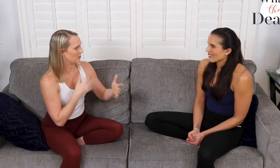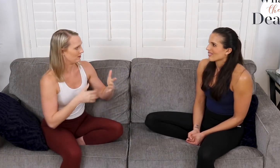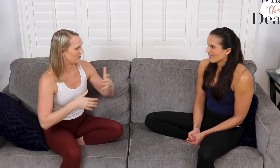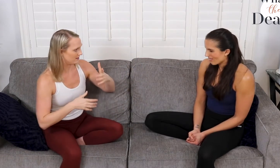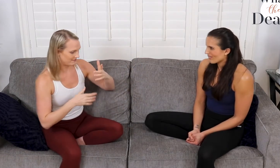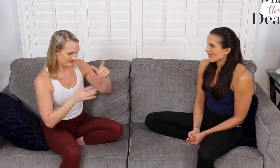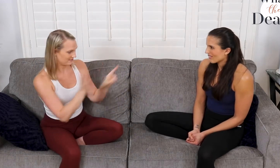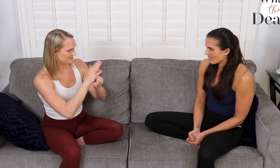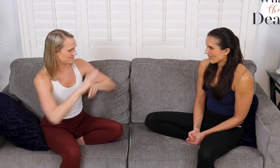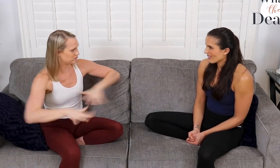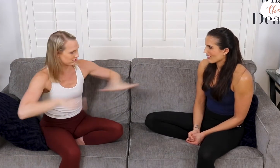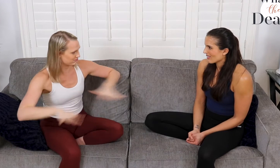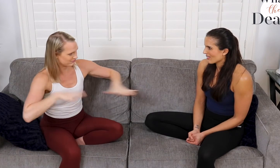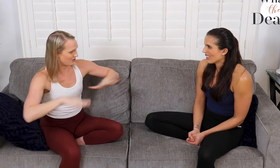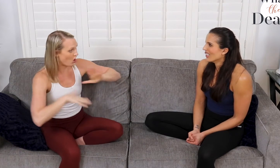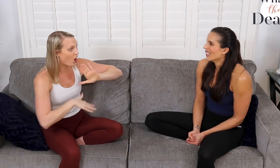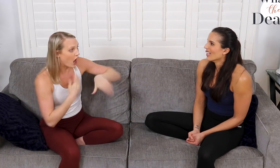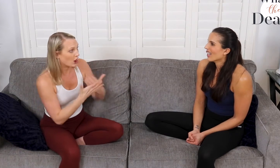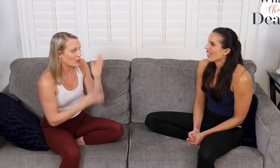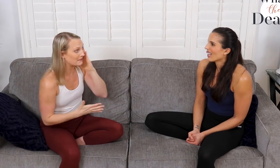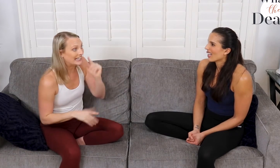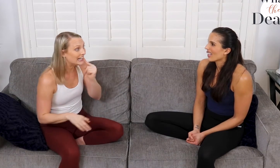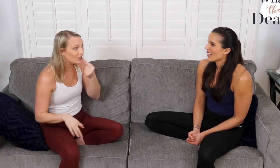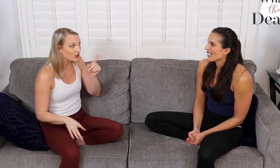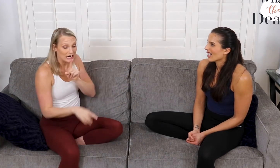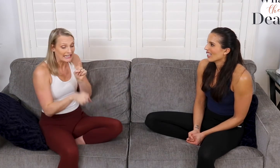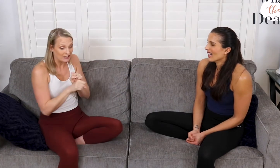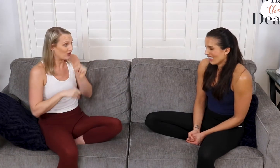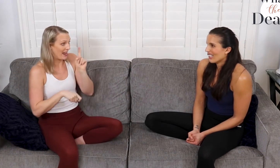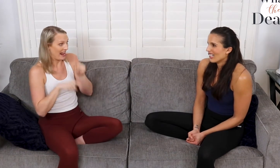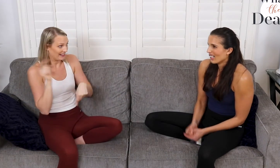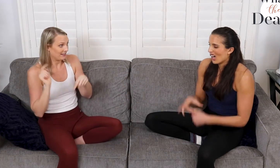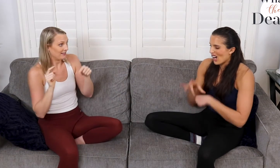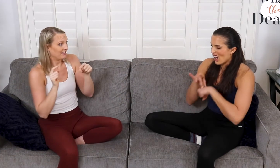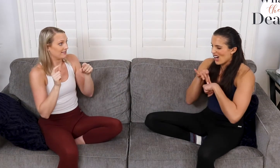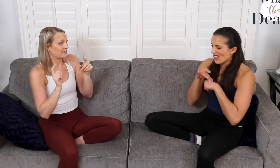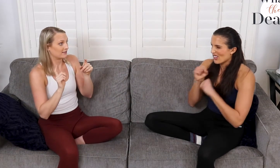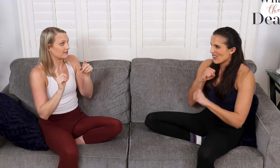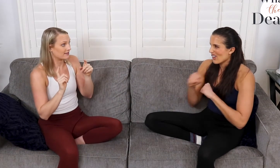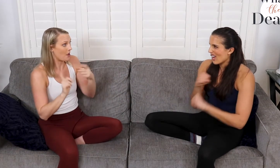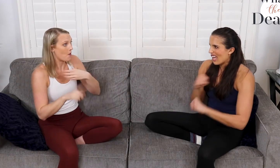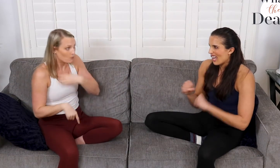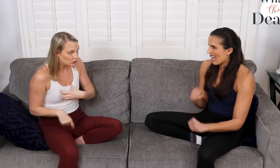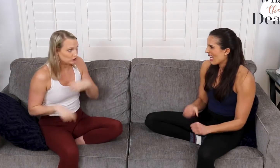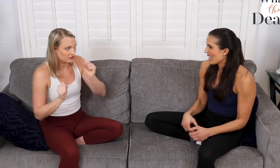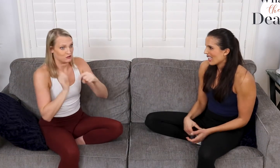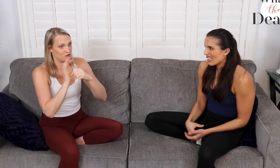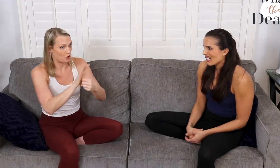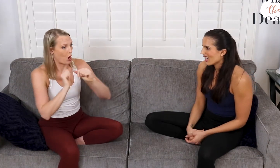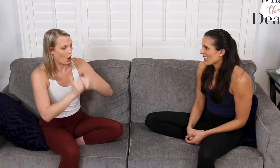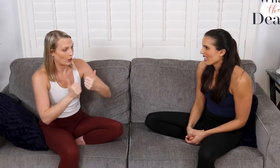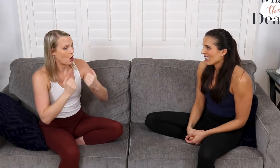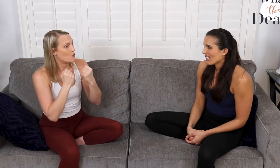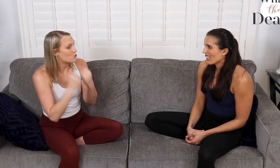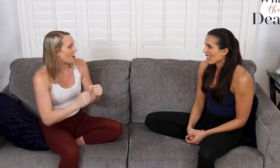eyes. I'm kidding. But all kidding aside, an alarm clock, obviously, I cannot hear.